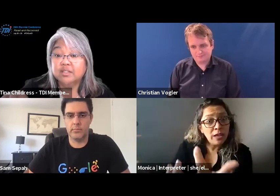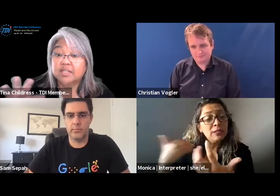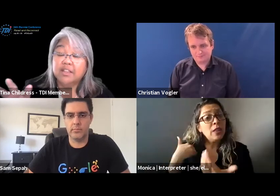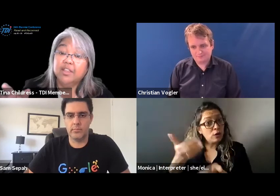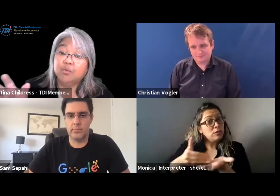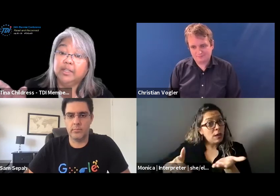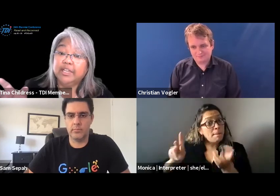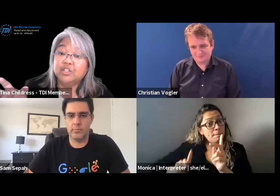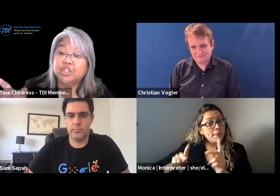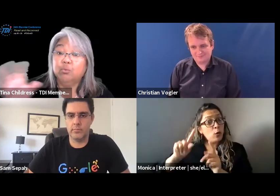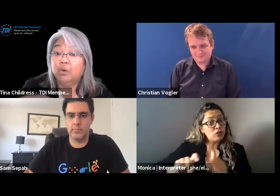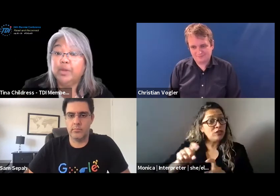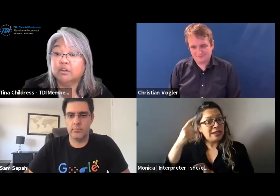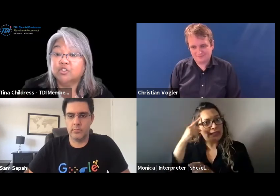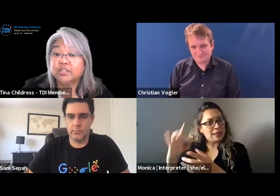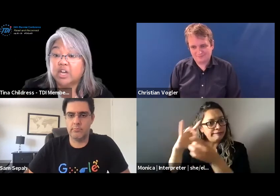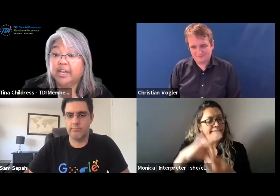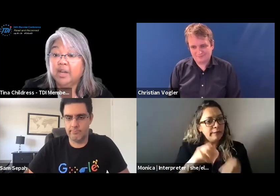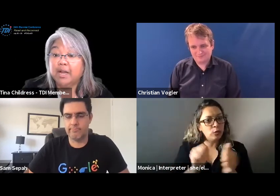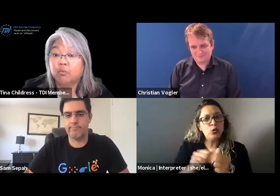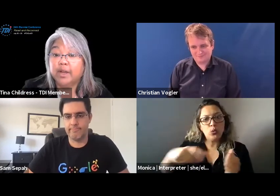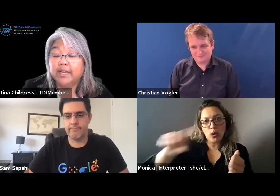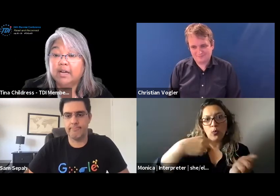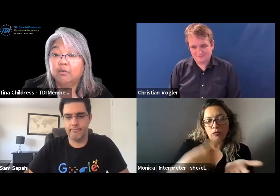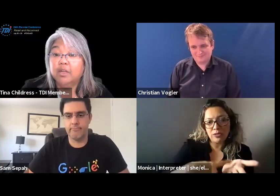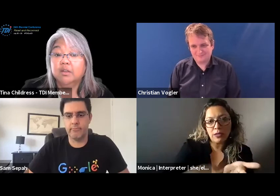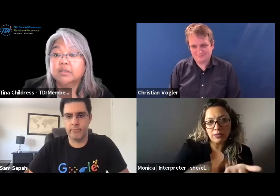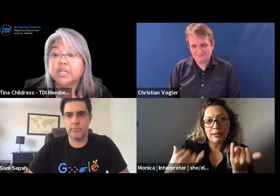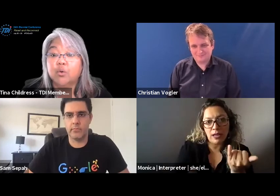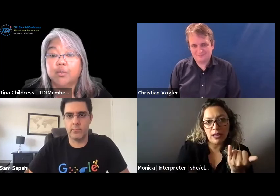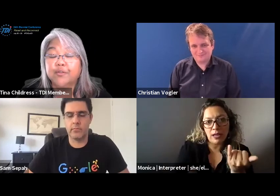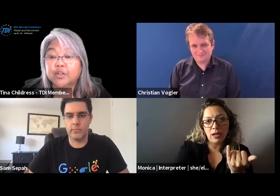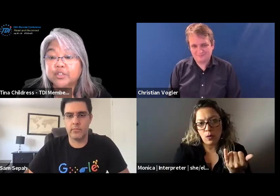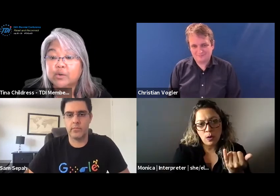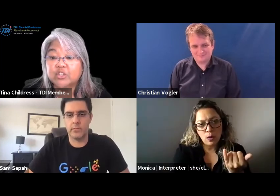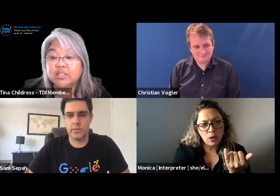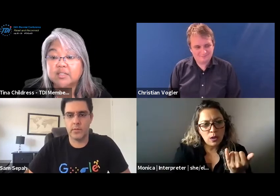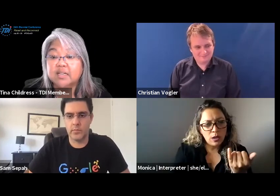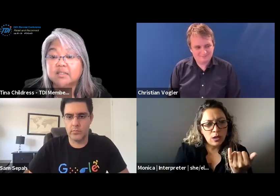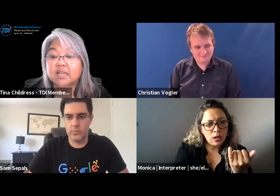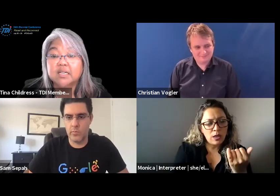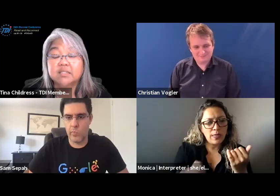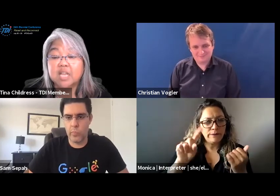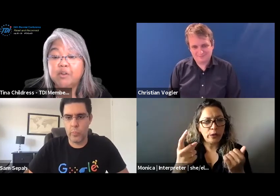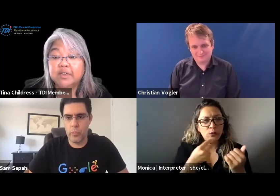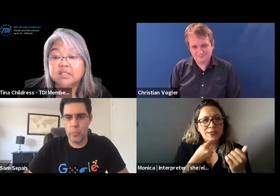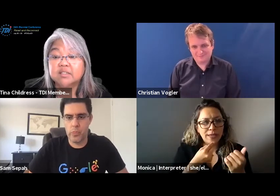questions that I think relate to what we are just talking about right now. So the first question says, some of us